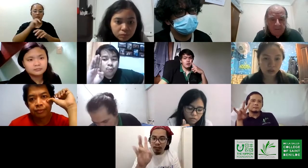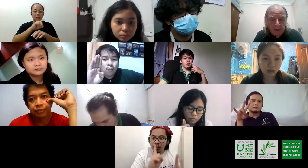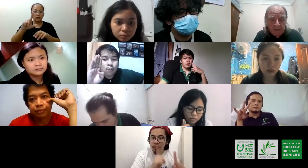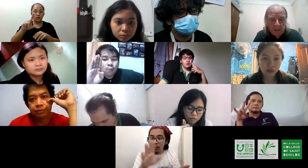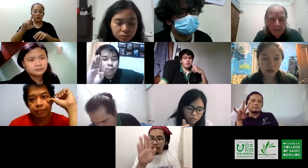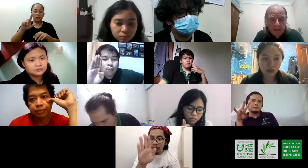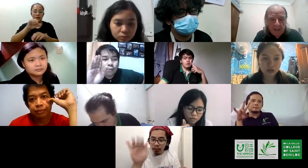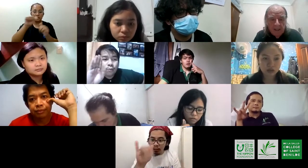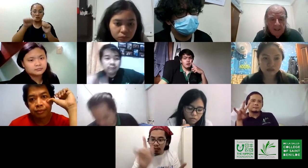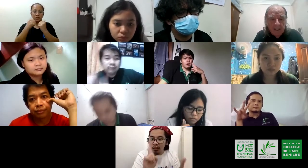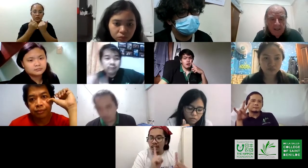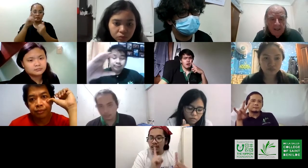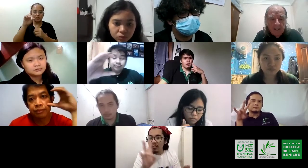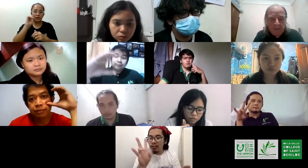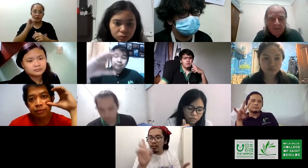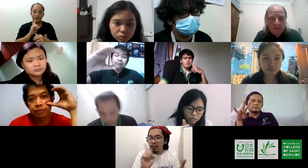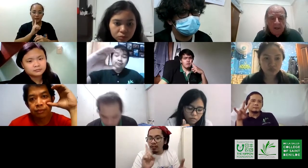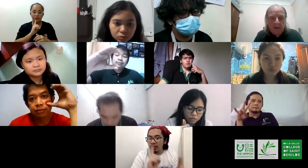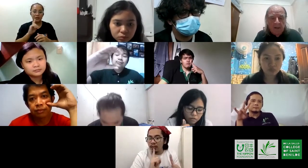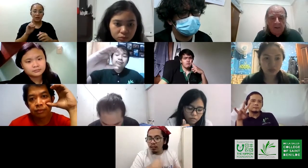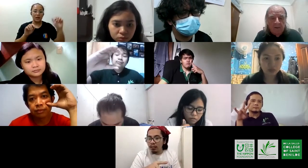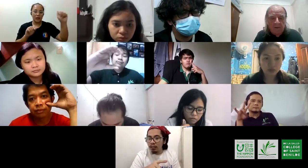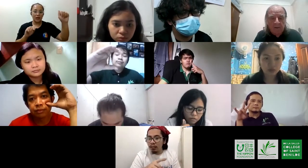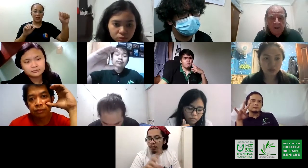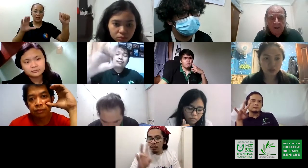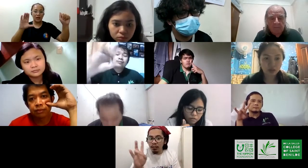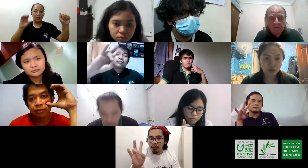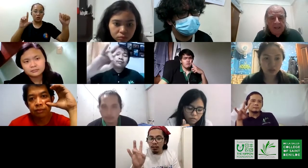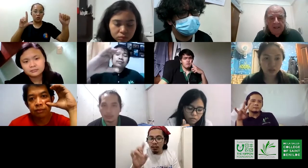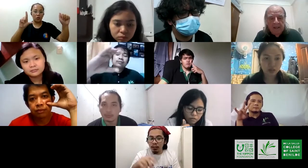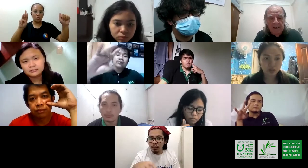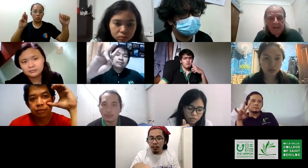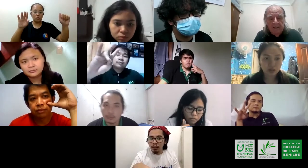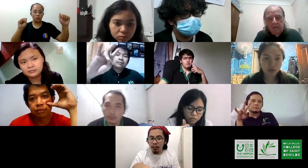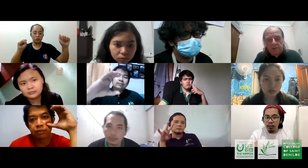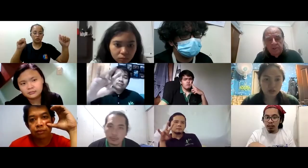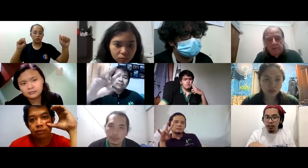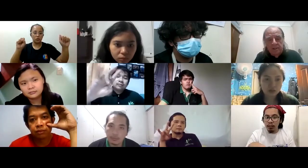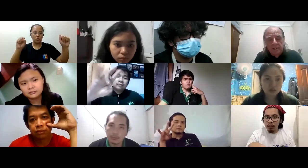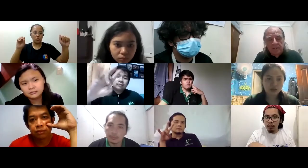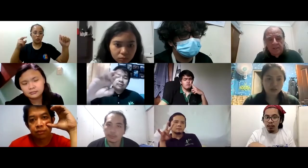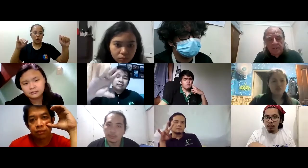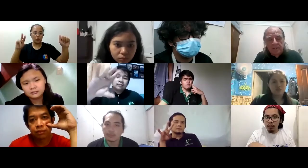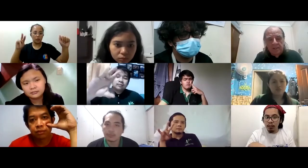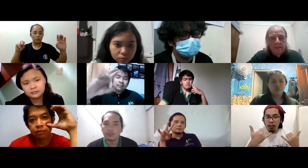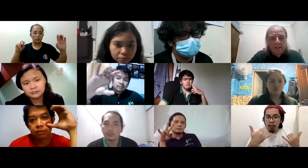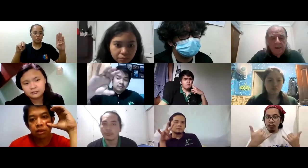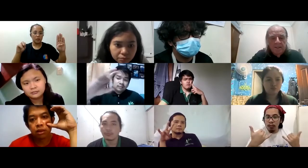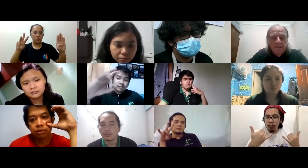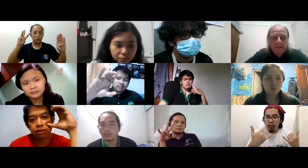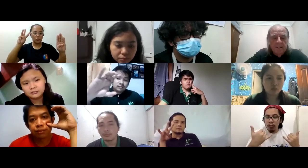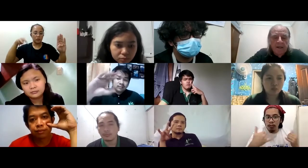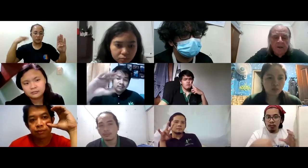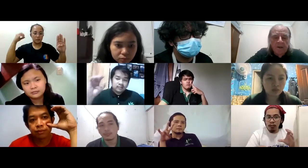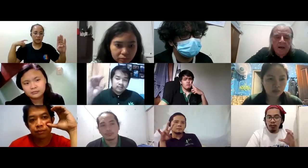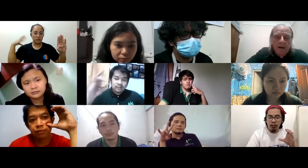was in A, Columbus, Ohio, B, Washington, D.C., C, Cincinnati,